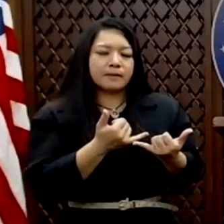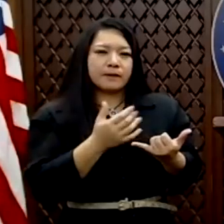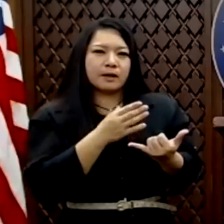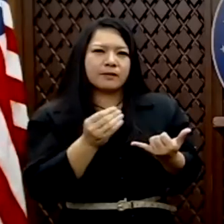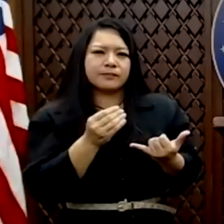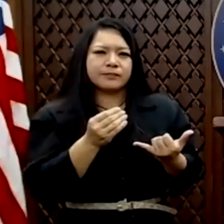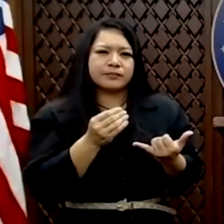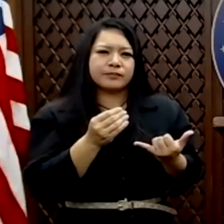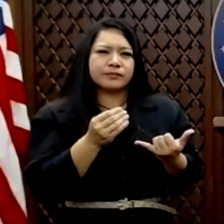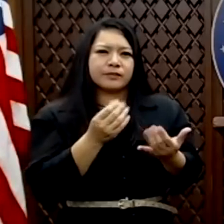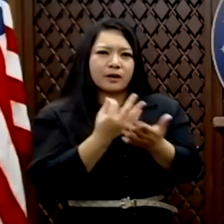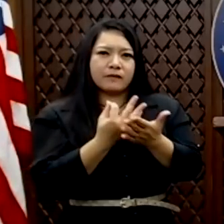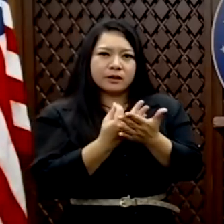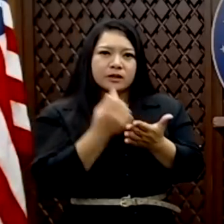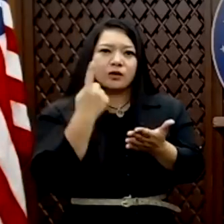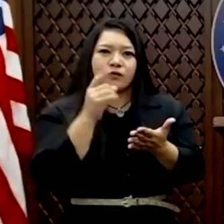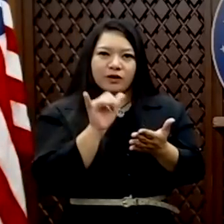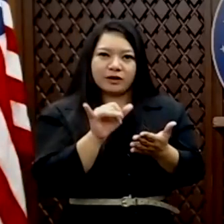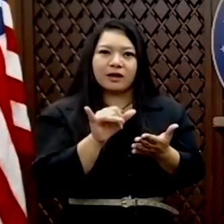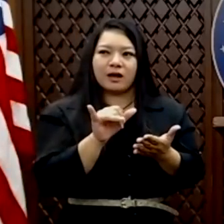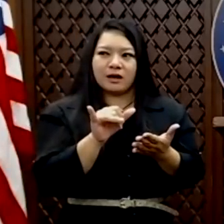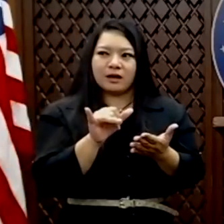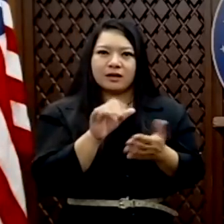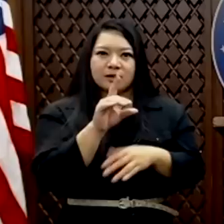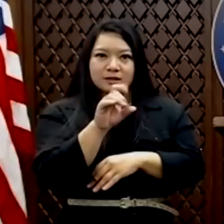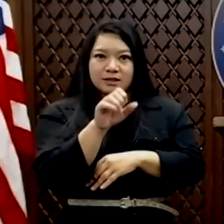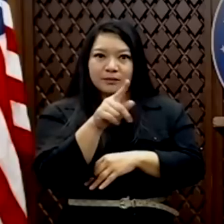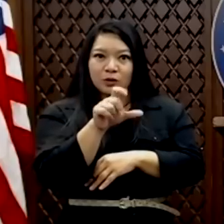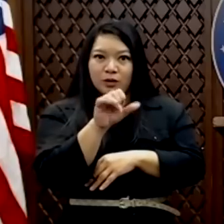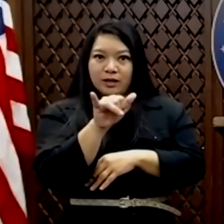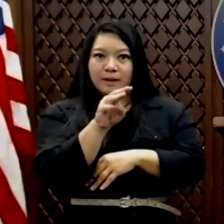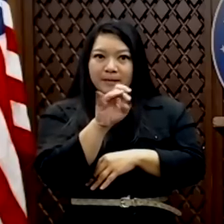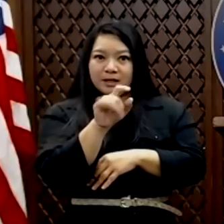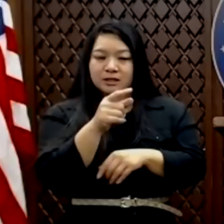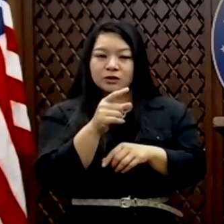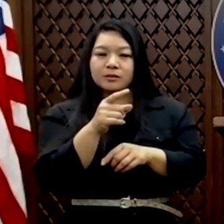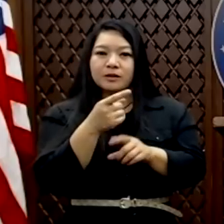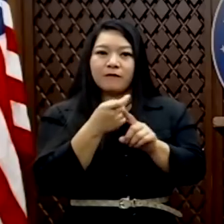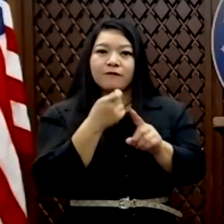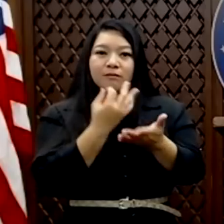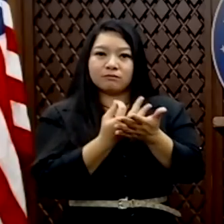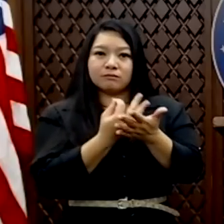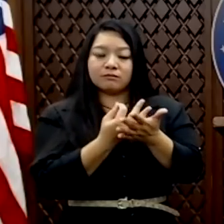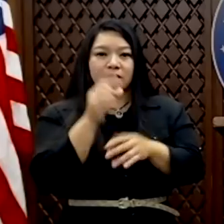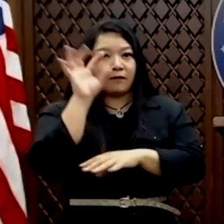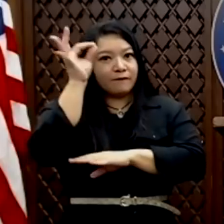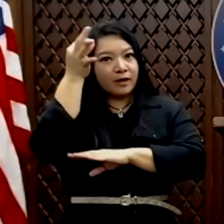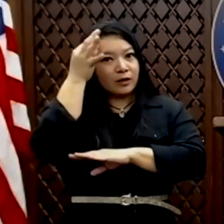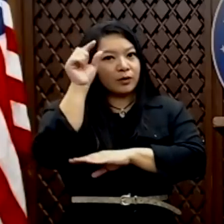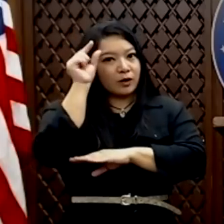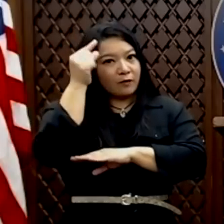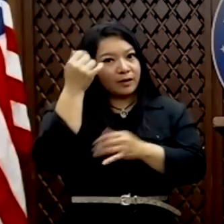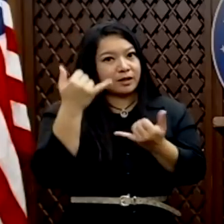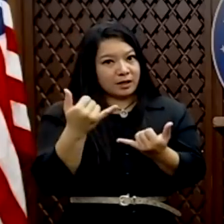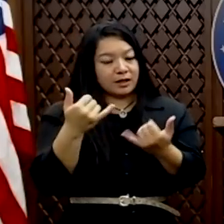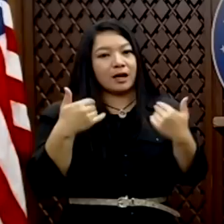and the funding for that deployment would be from the federal government. I will just tell you that